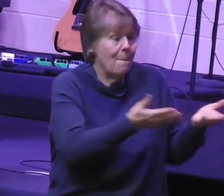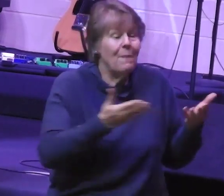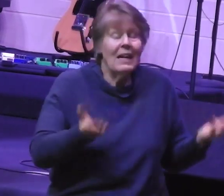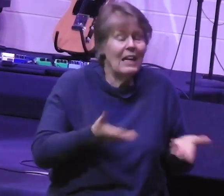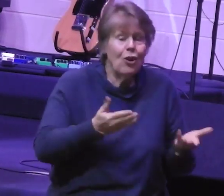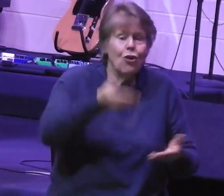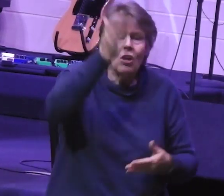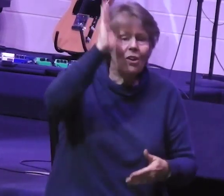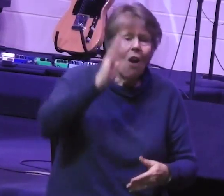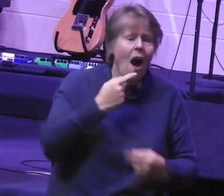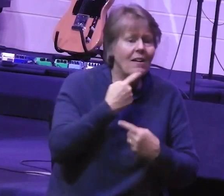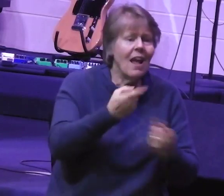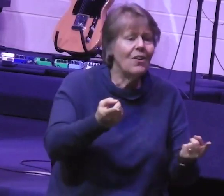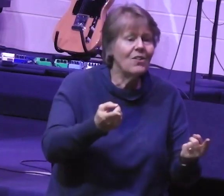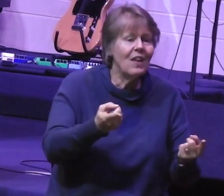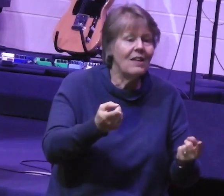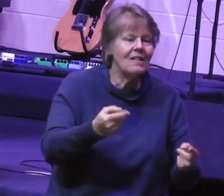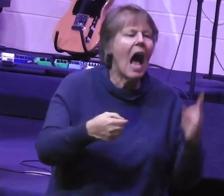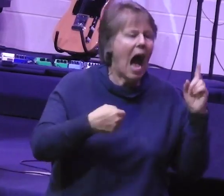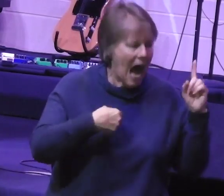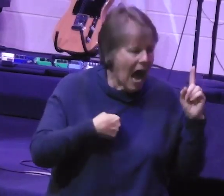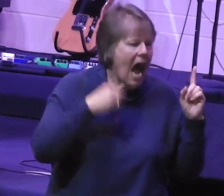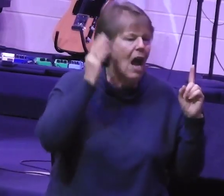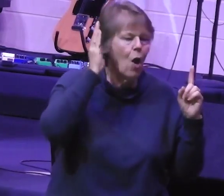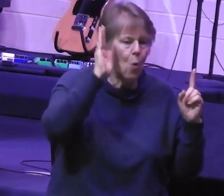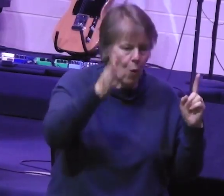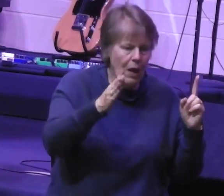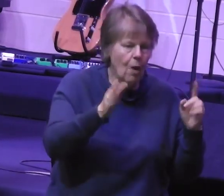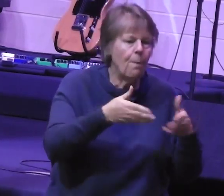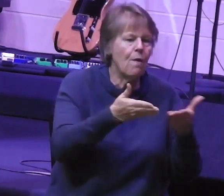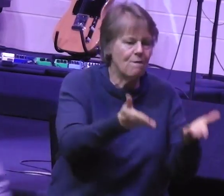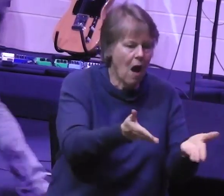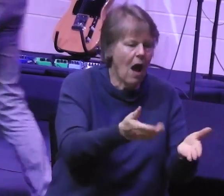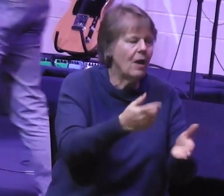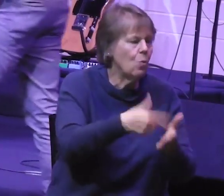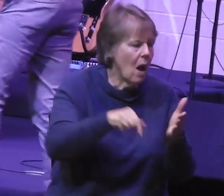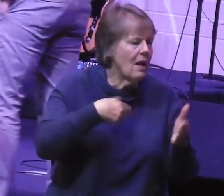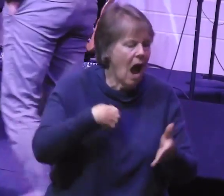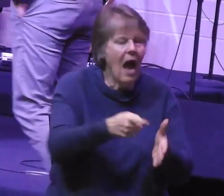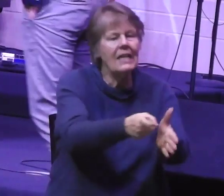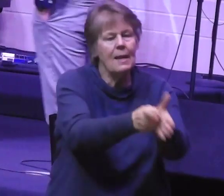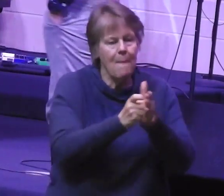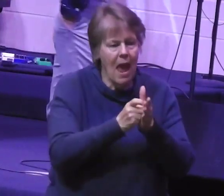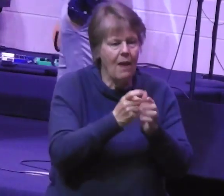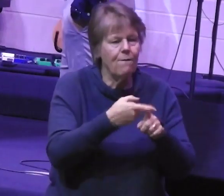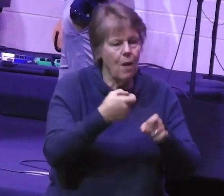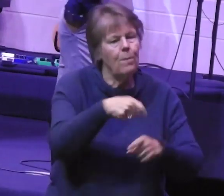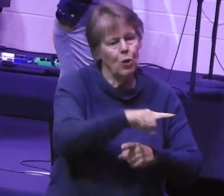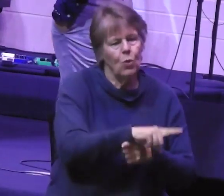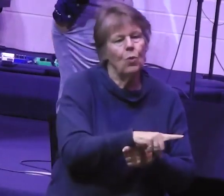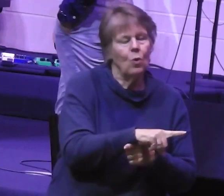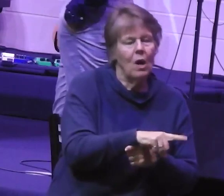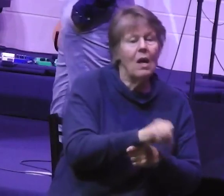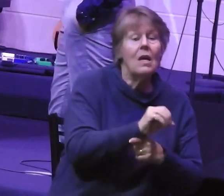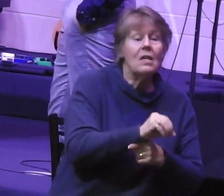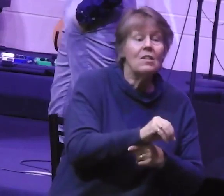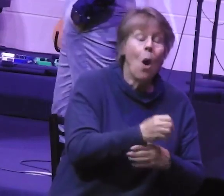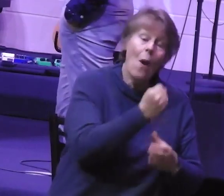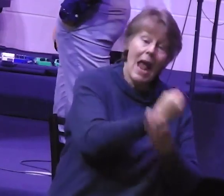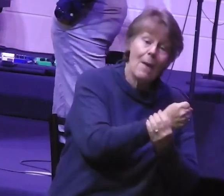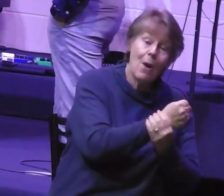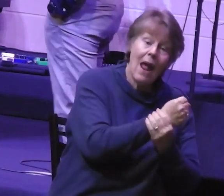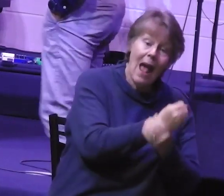provide what is demanded of you. Go back to the scripture. So Abraham called that place,